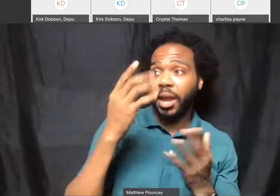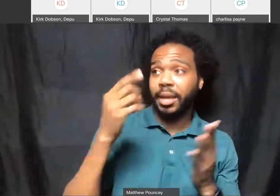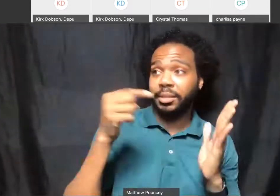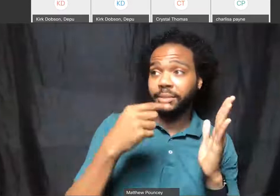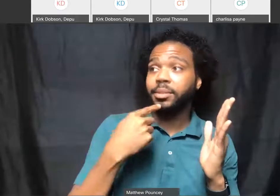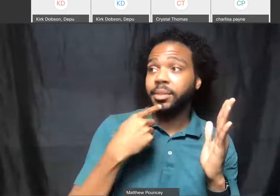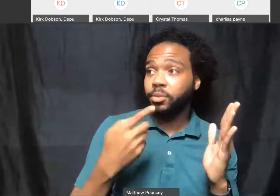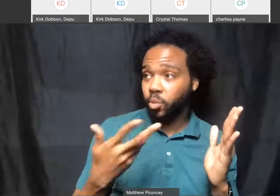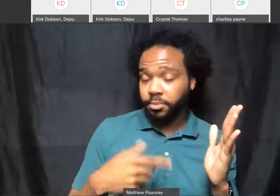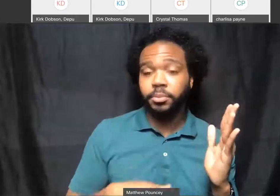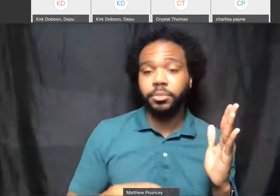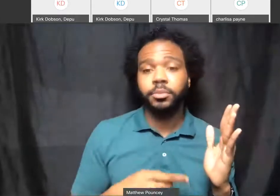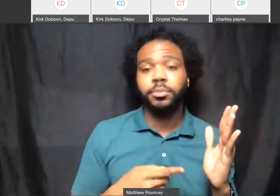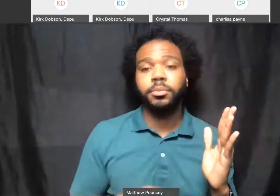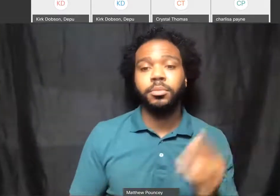says,